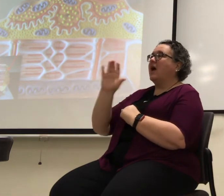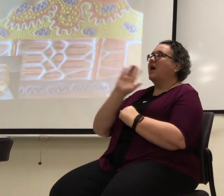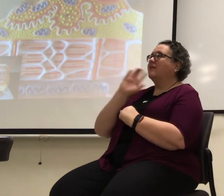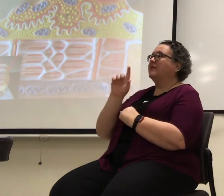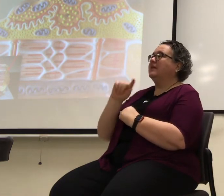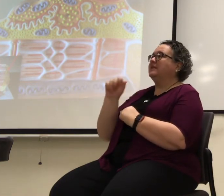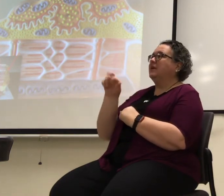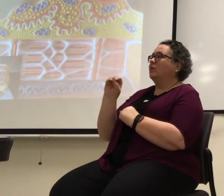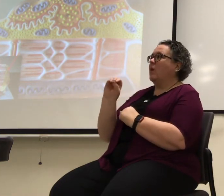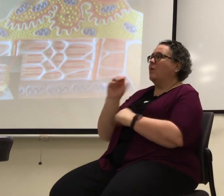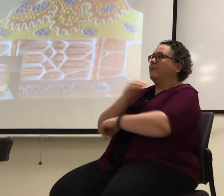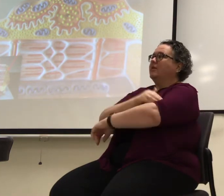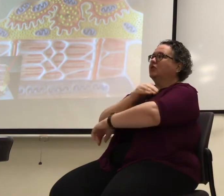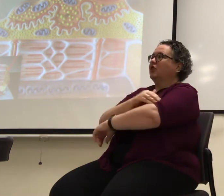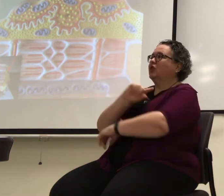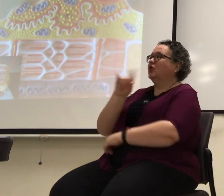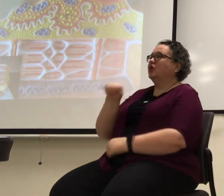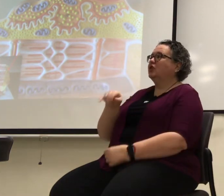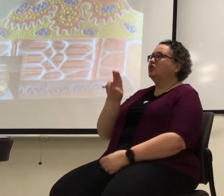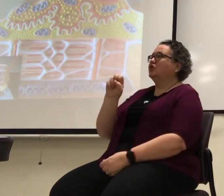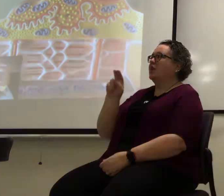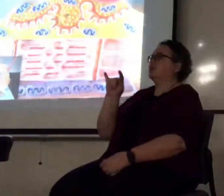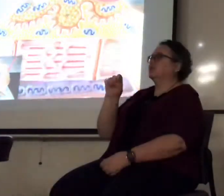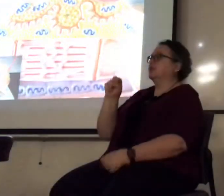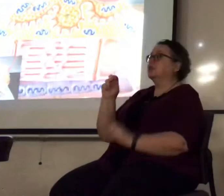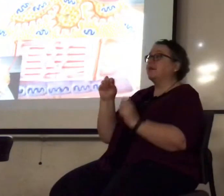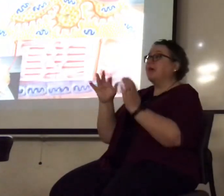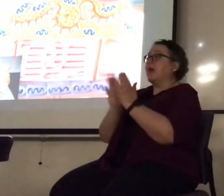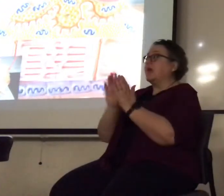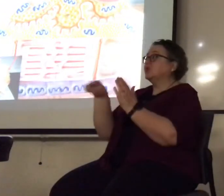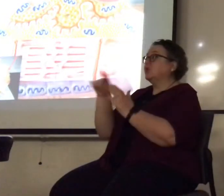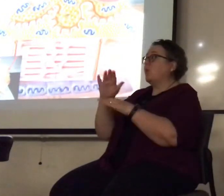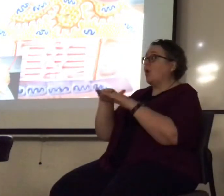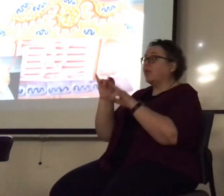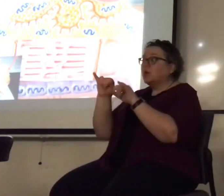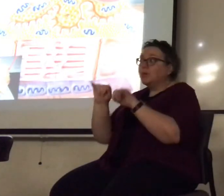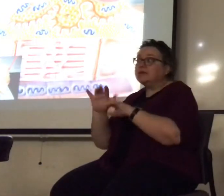junction, to make sure it's clear to you. So if I ask you on a quiz on Friday,